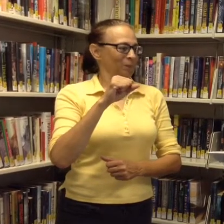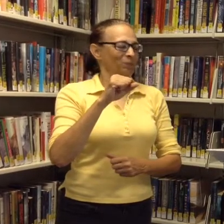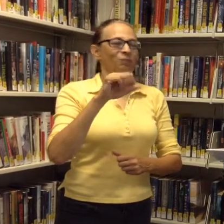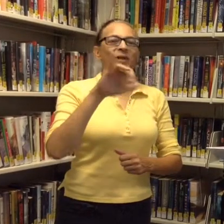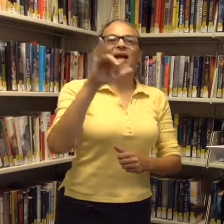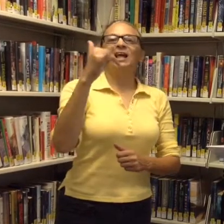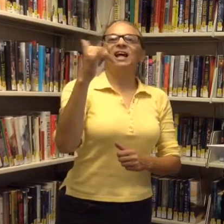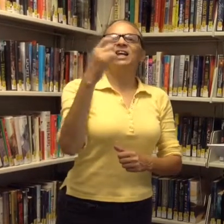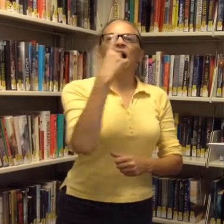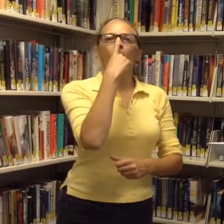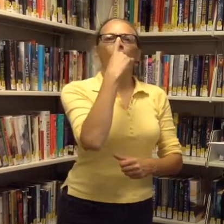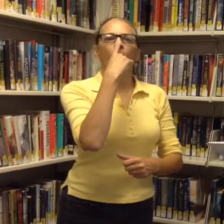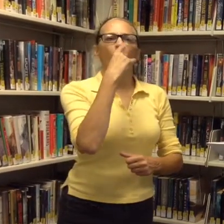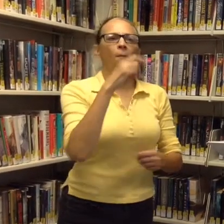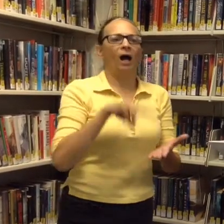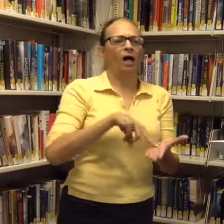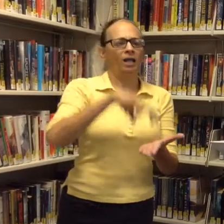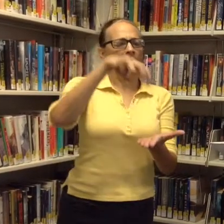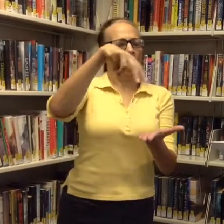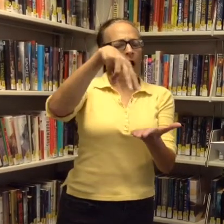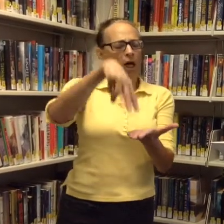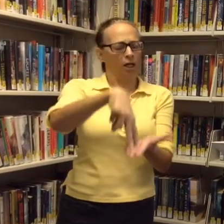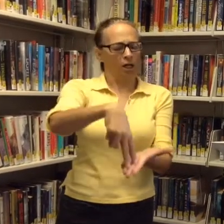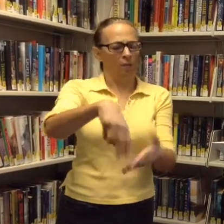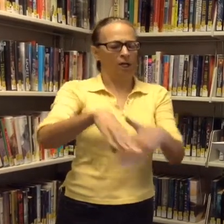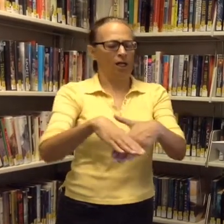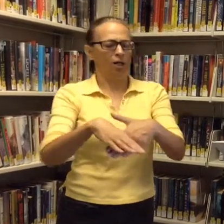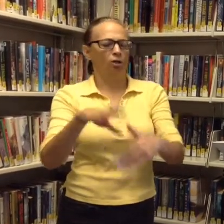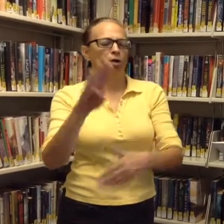The yellow mouse hopped into a blue puddle.